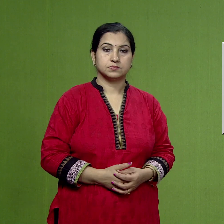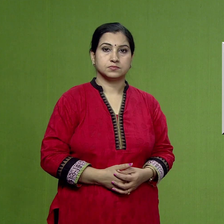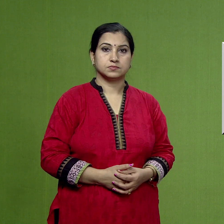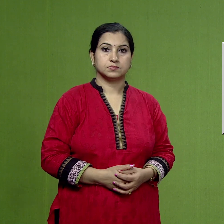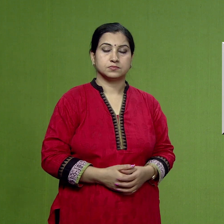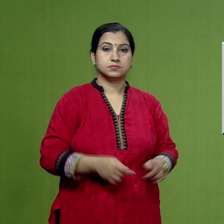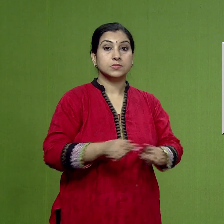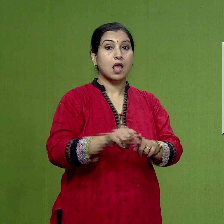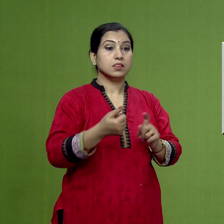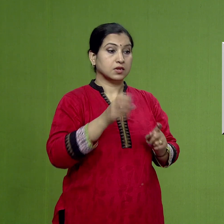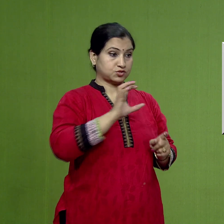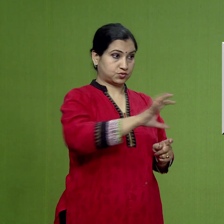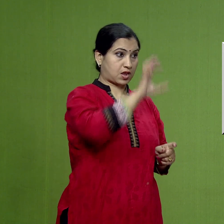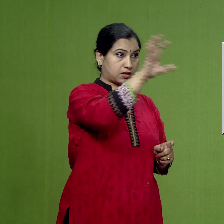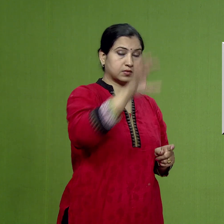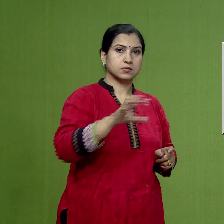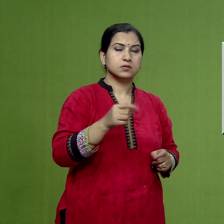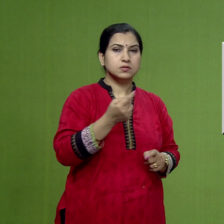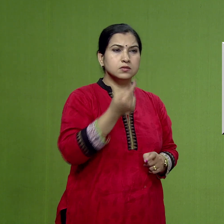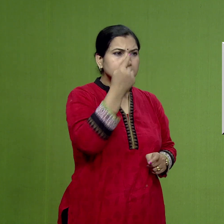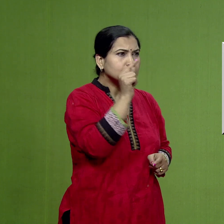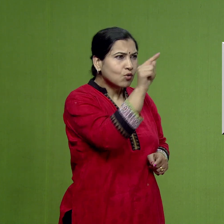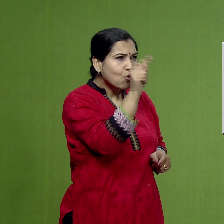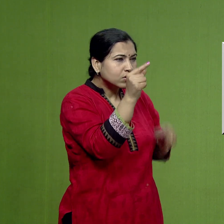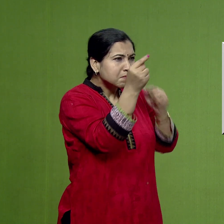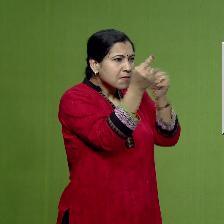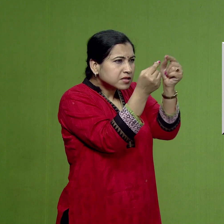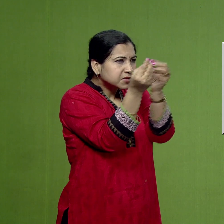But in some other states, the dots are very close to one another.